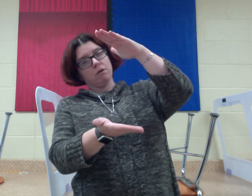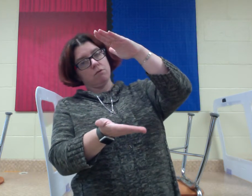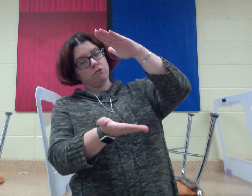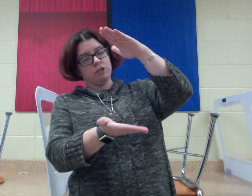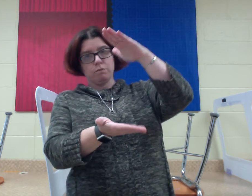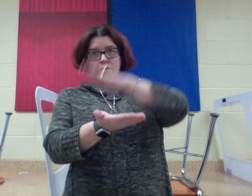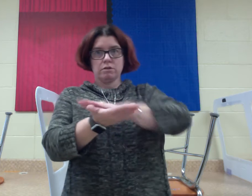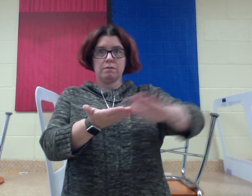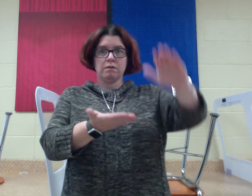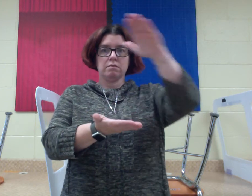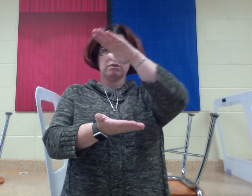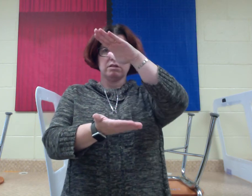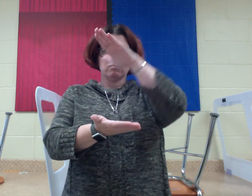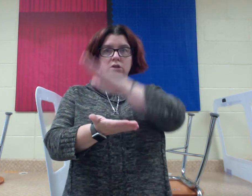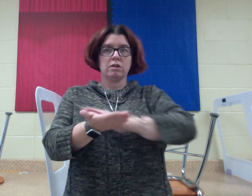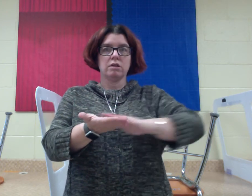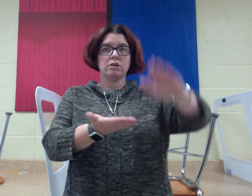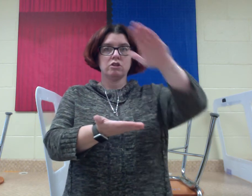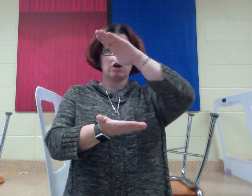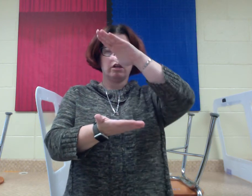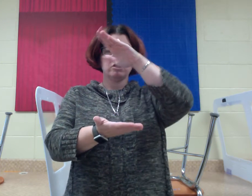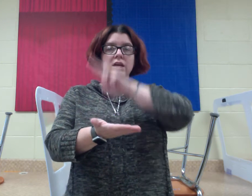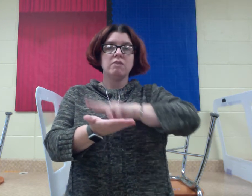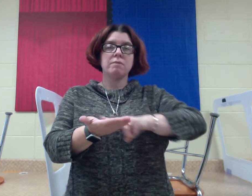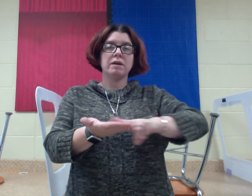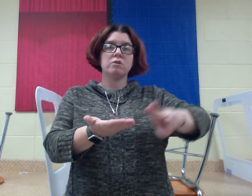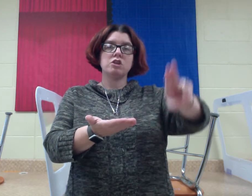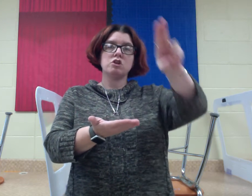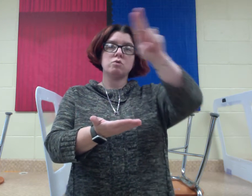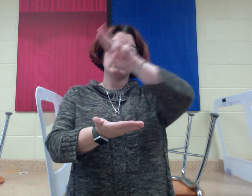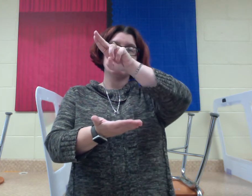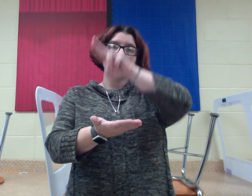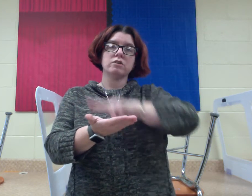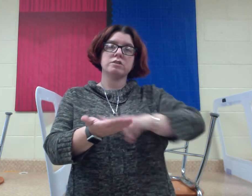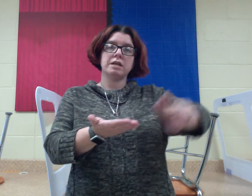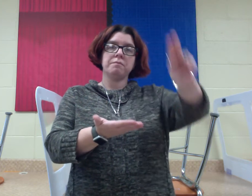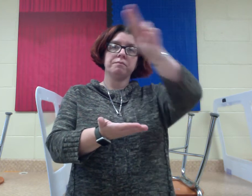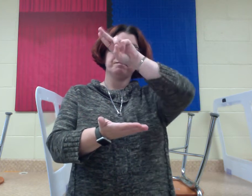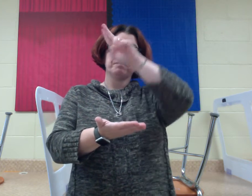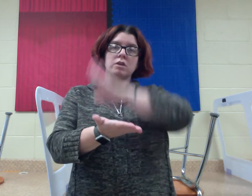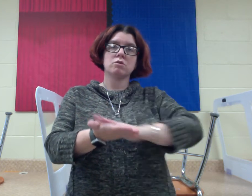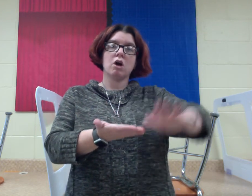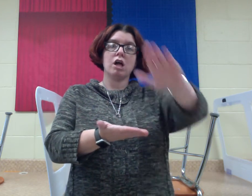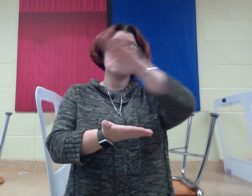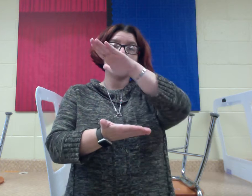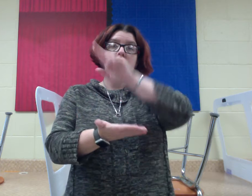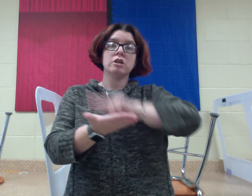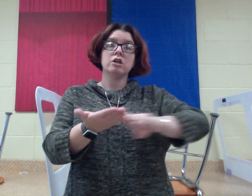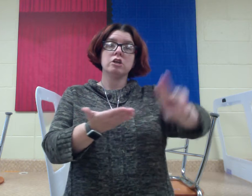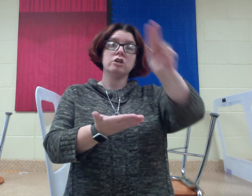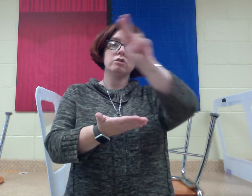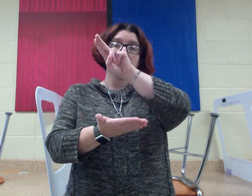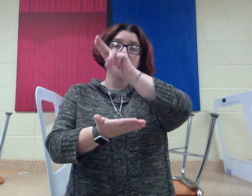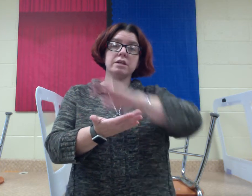old cheeseburger or something. Oh, that sounds really good. College. If you make it with a U, it's university. So college, university.